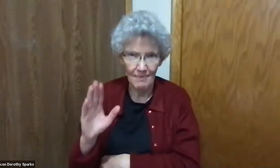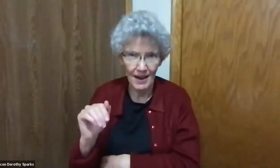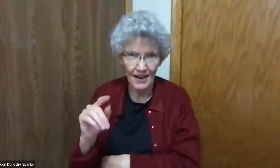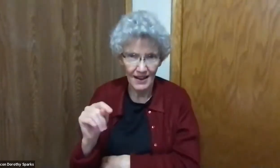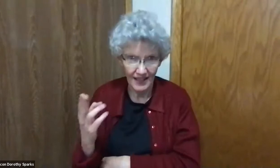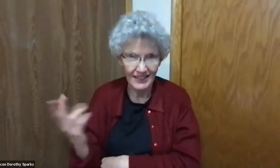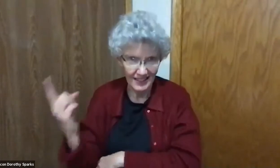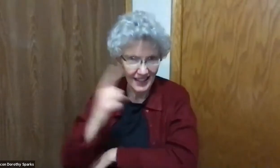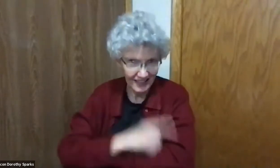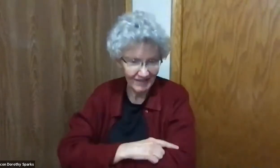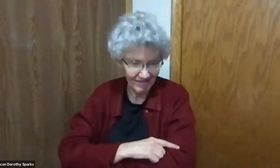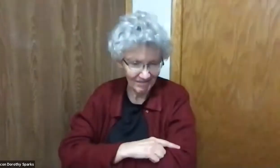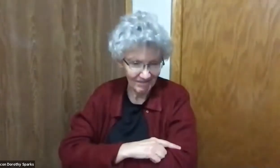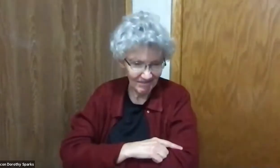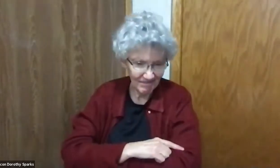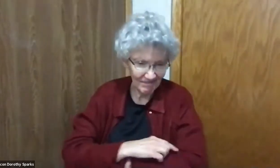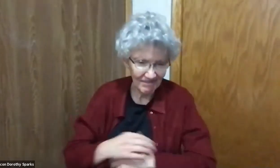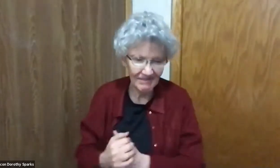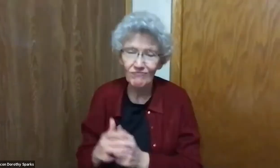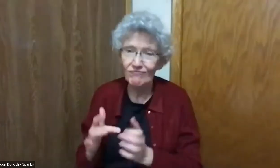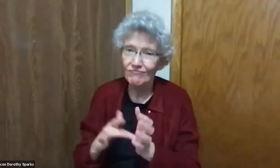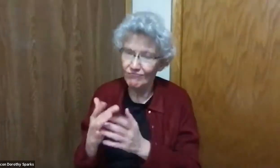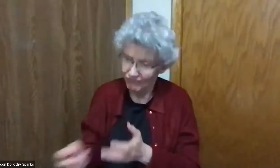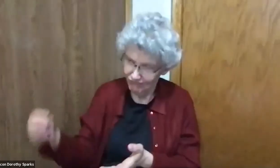he went to the meeting place on the Sabbath.